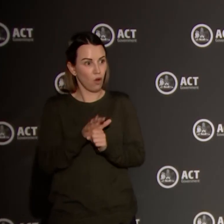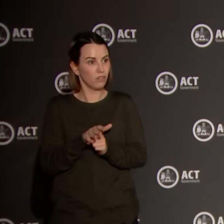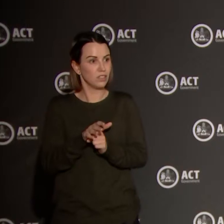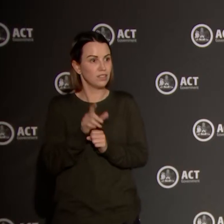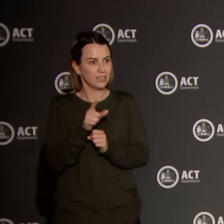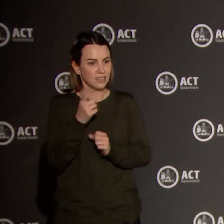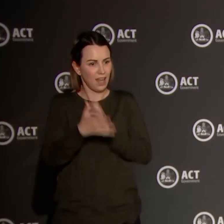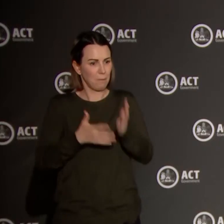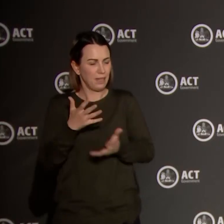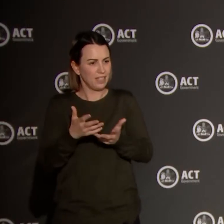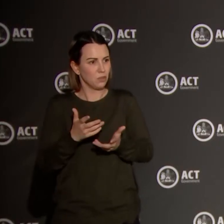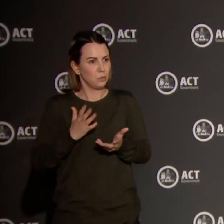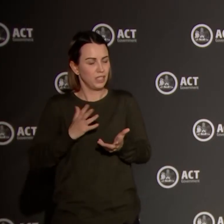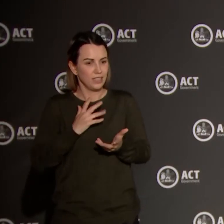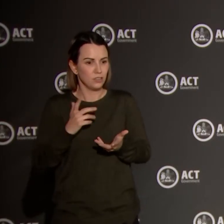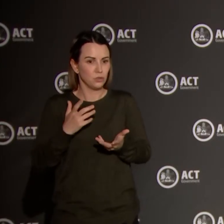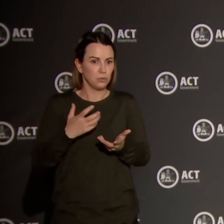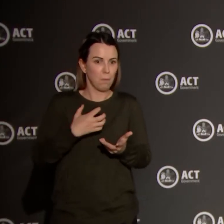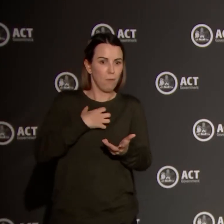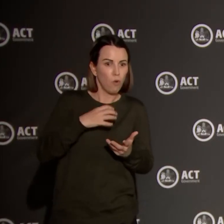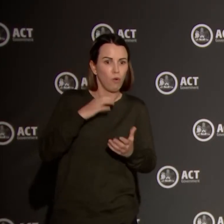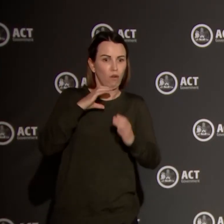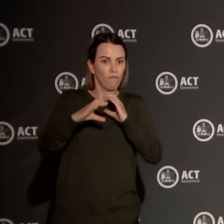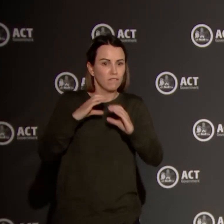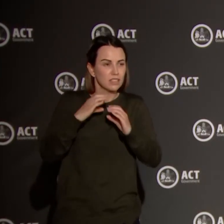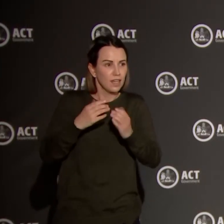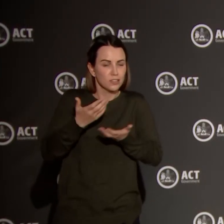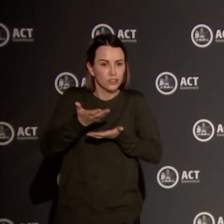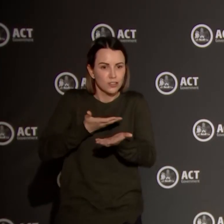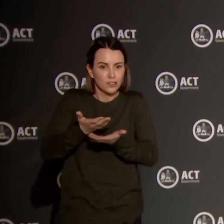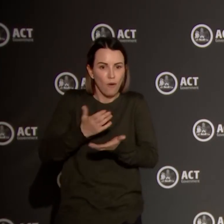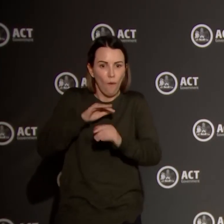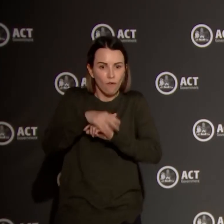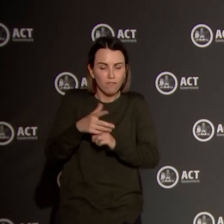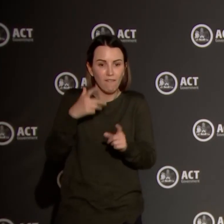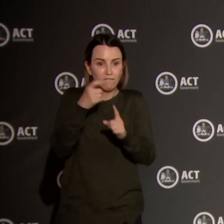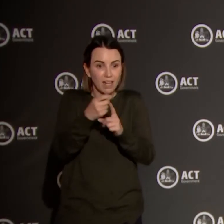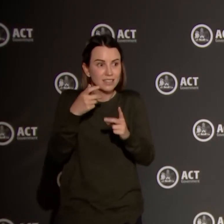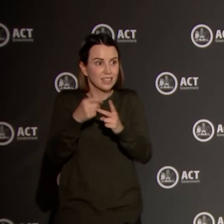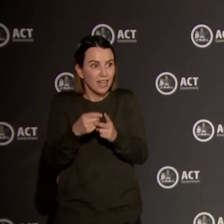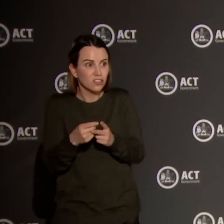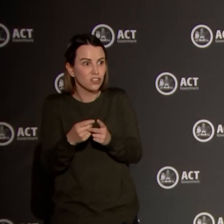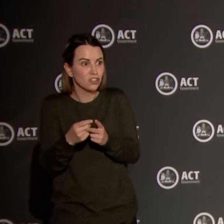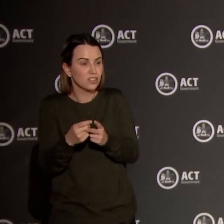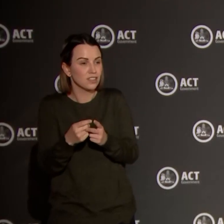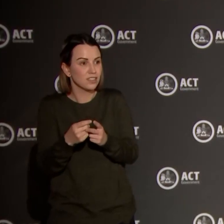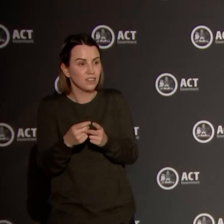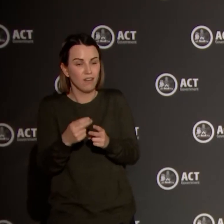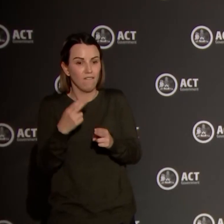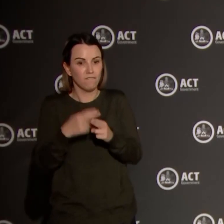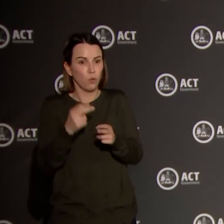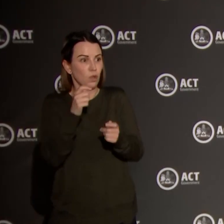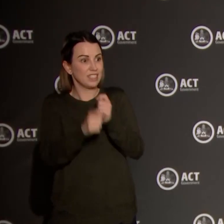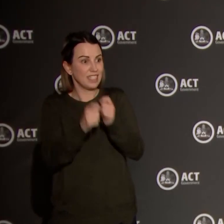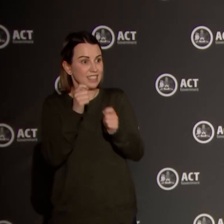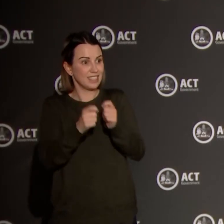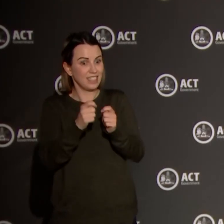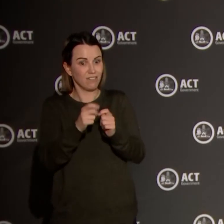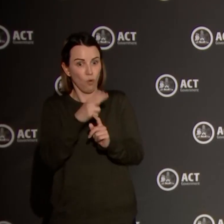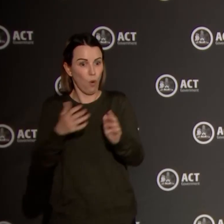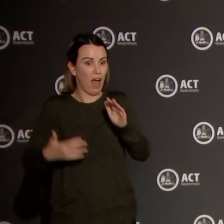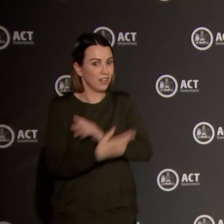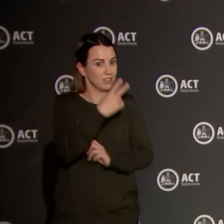up perhaps conversations or the importance of getting the vaccine, tests and things approved for even younger than